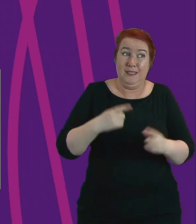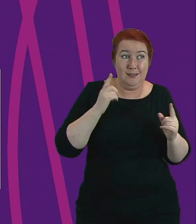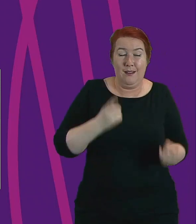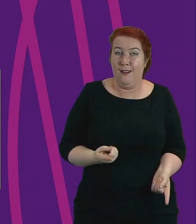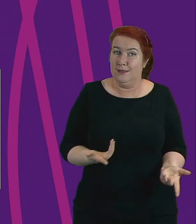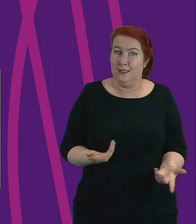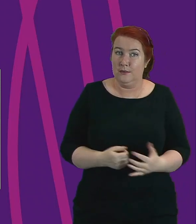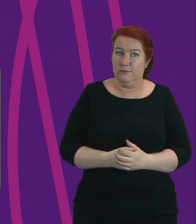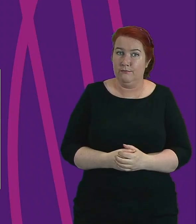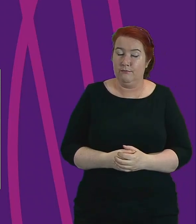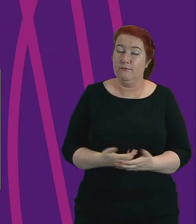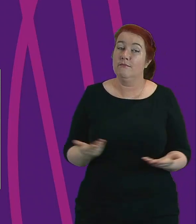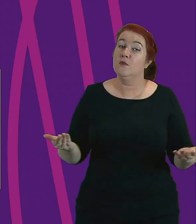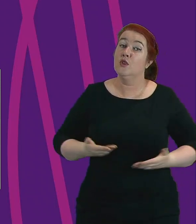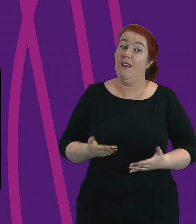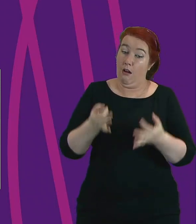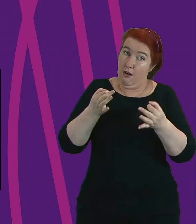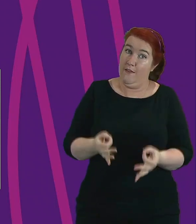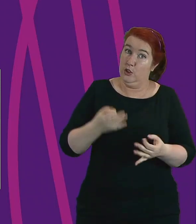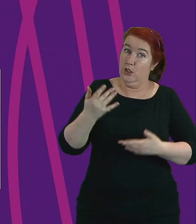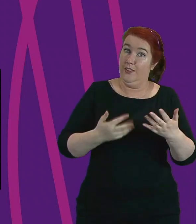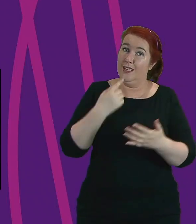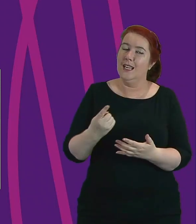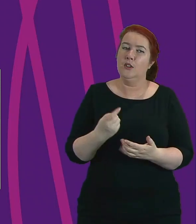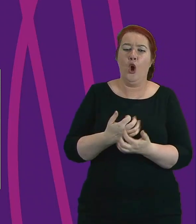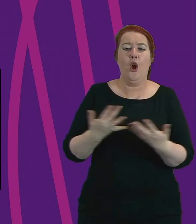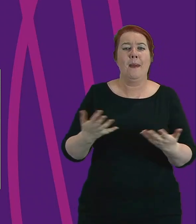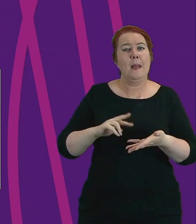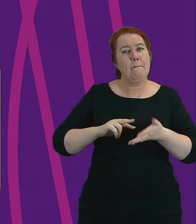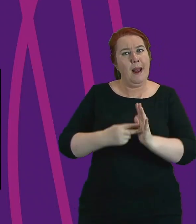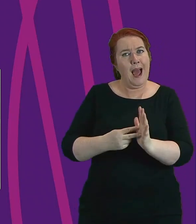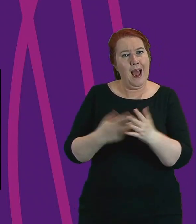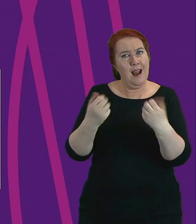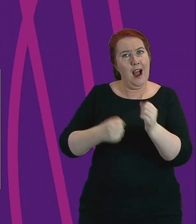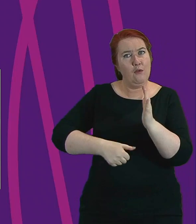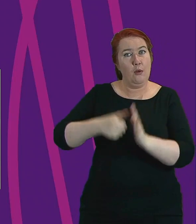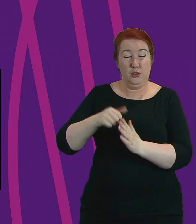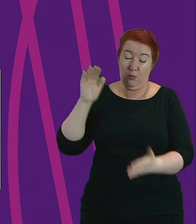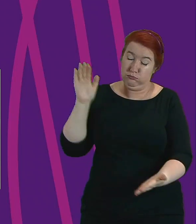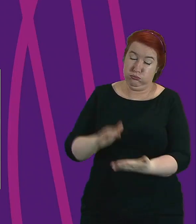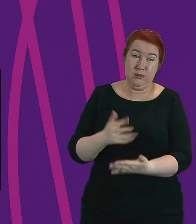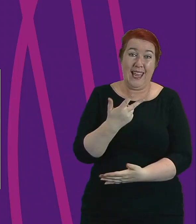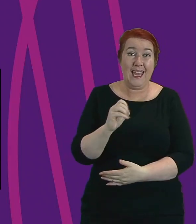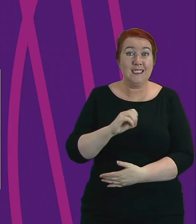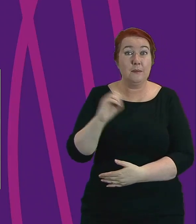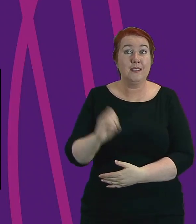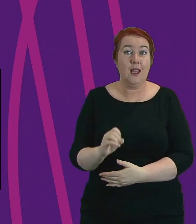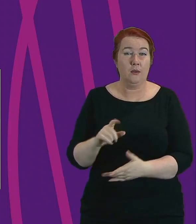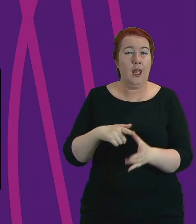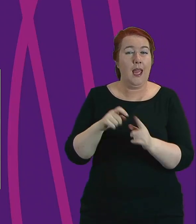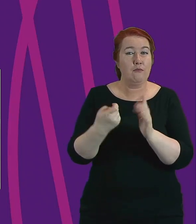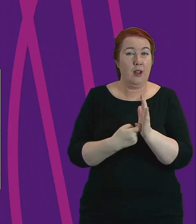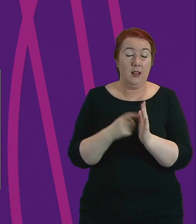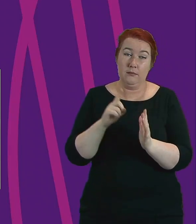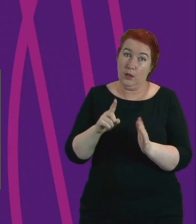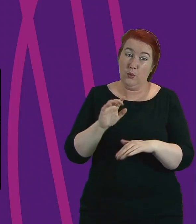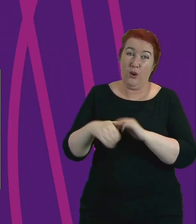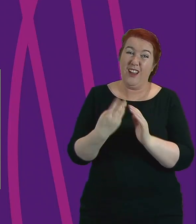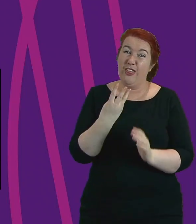have confirmed that the number of planned operations was down by over 80% in April, while over a third of children and young